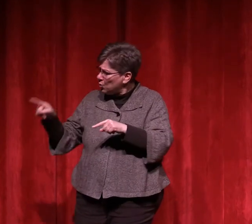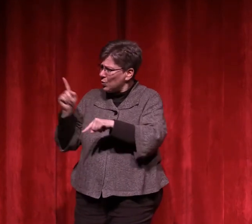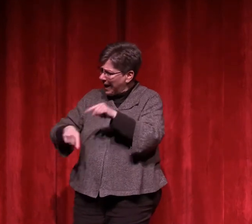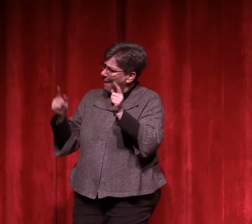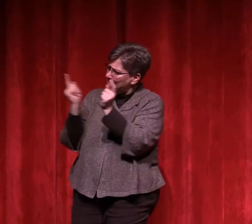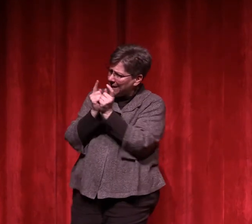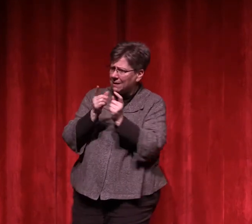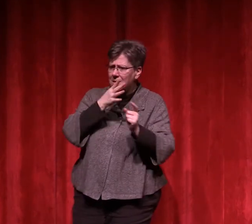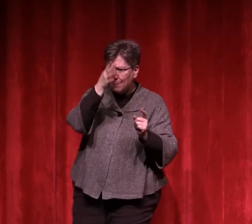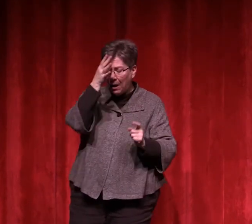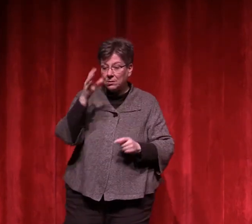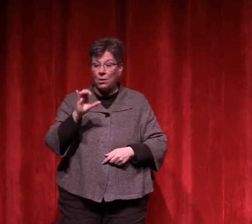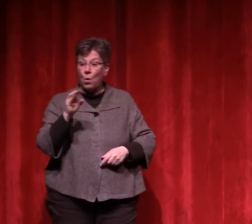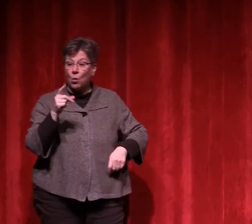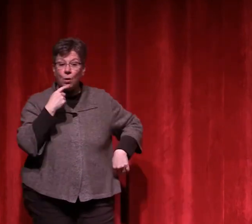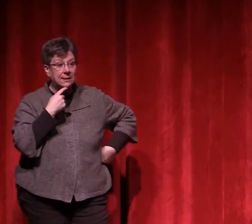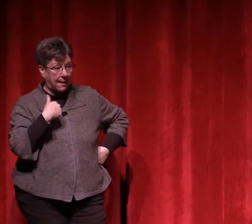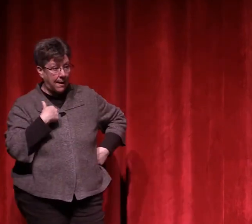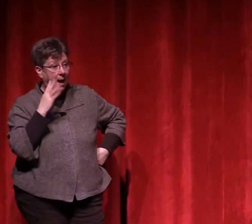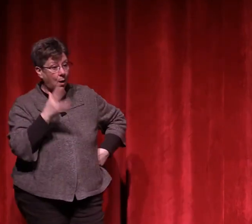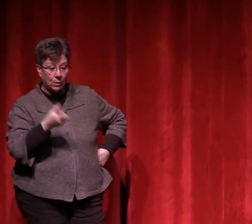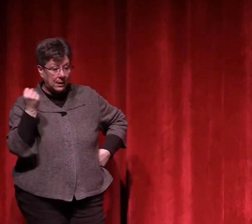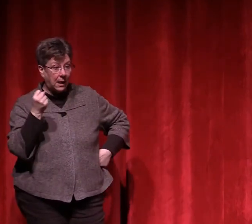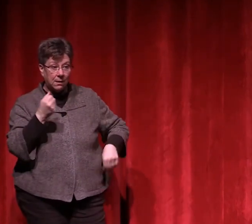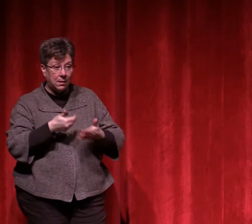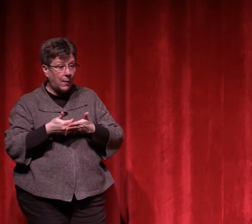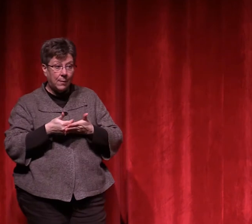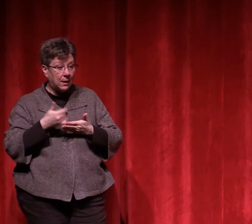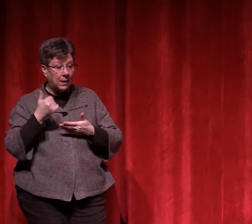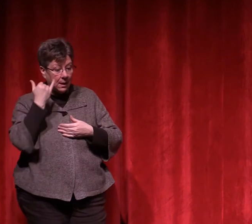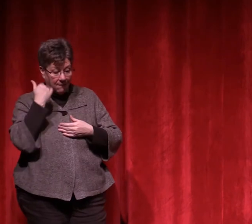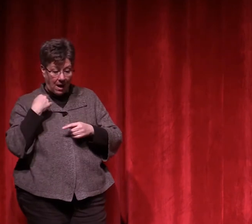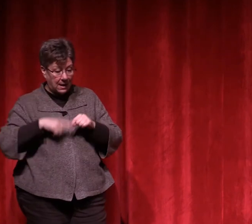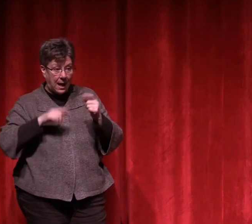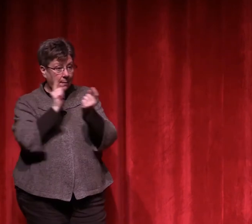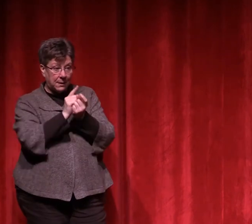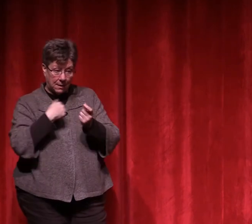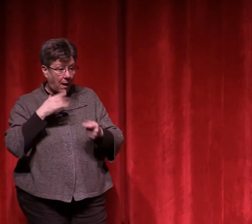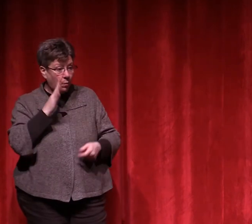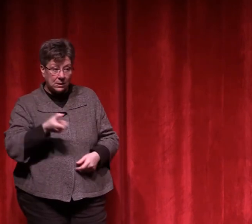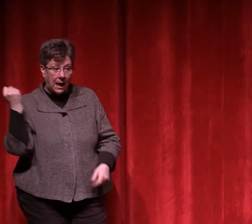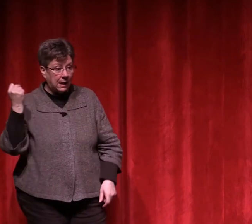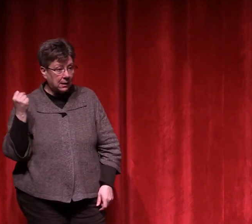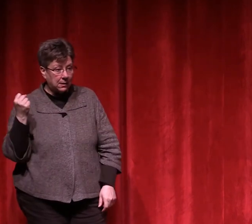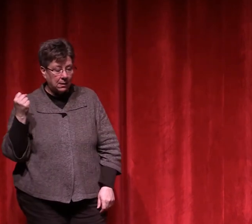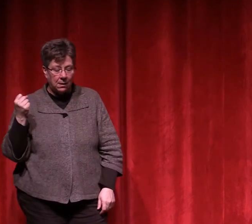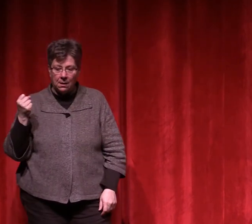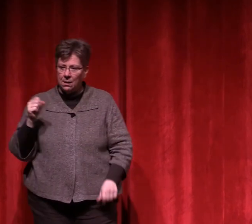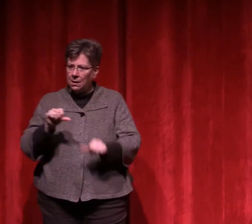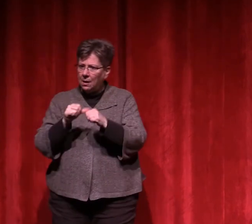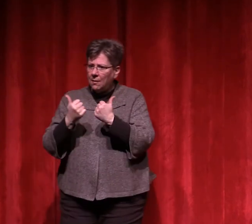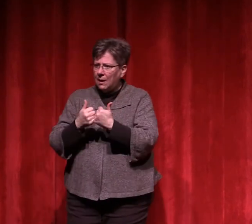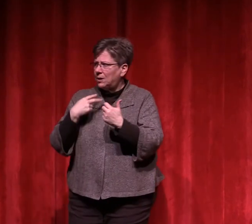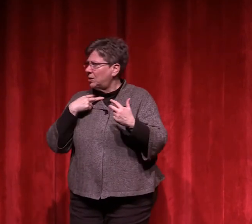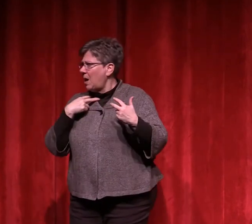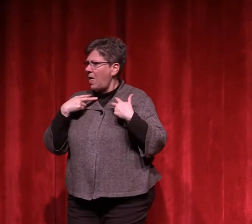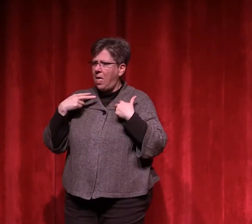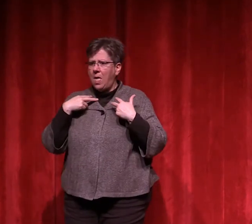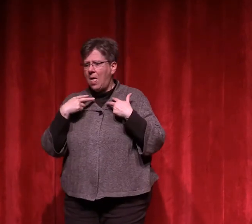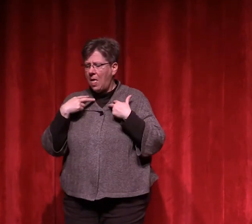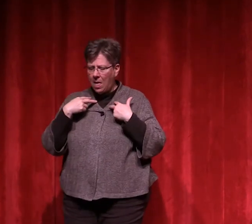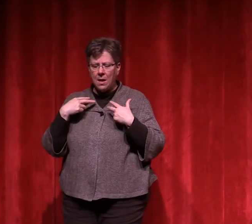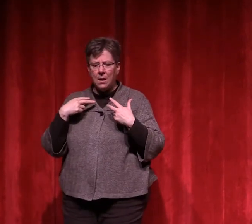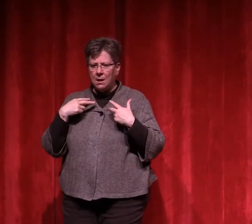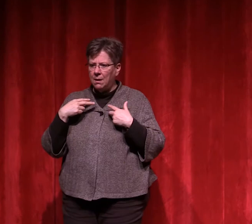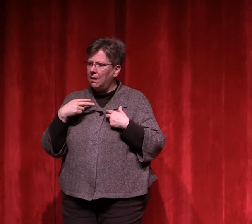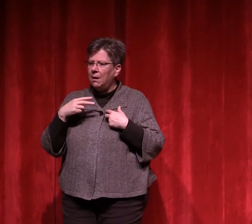parents. And she said, listen, I'm going to take the baby out of here. So the agency had no choice. She met with them, and they decided.